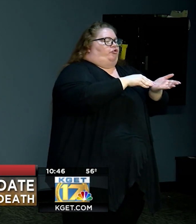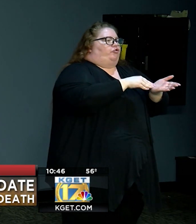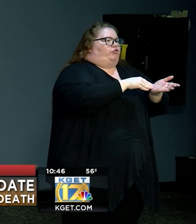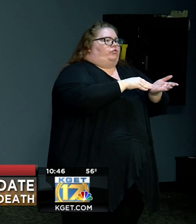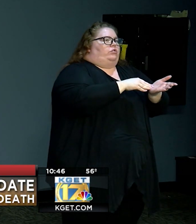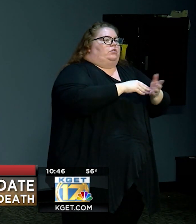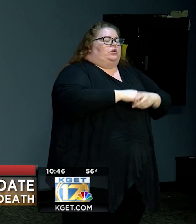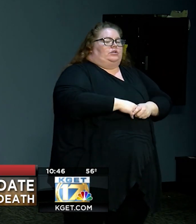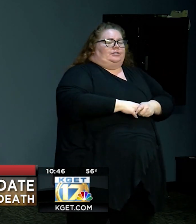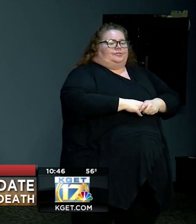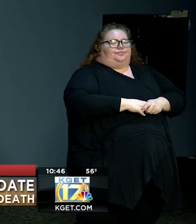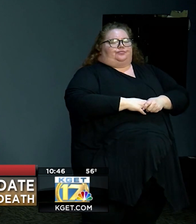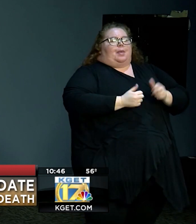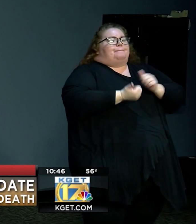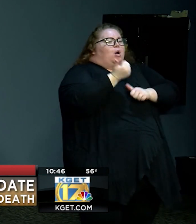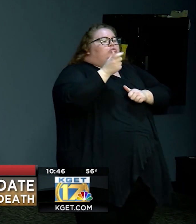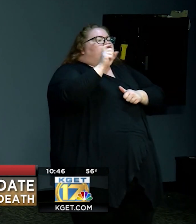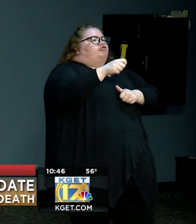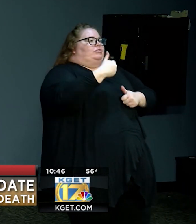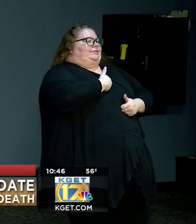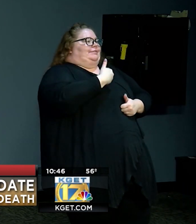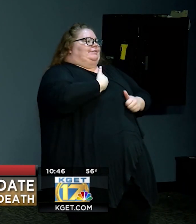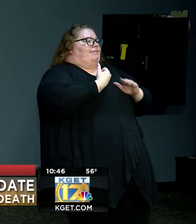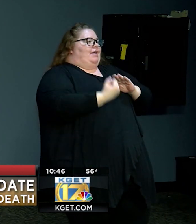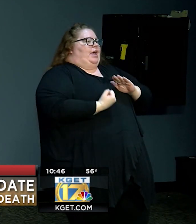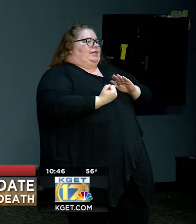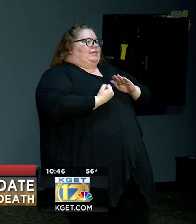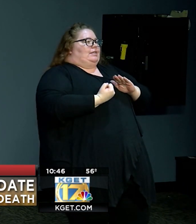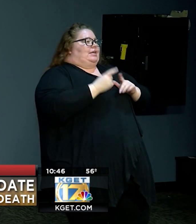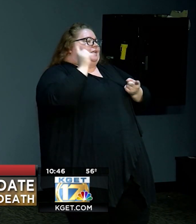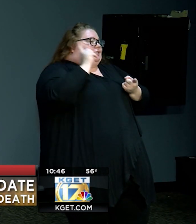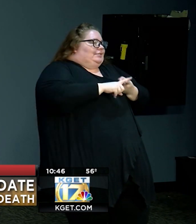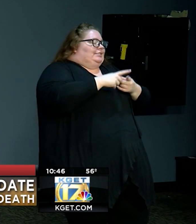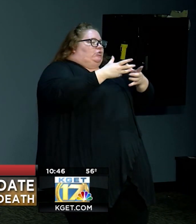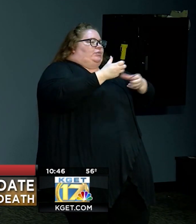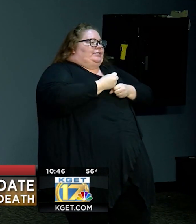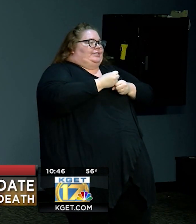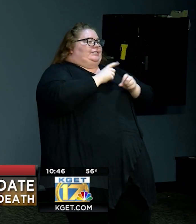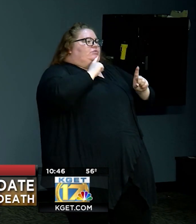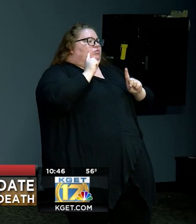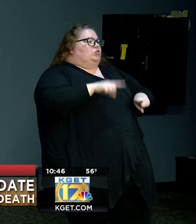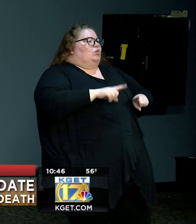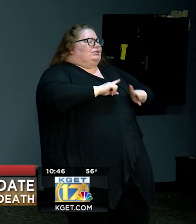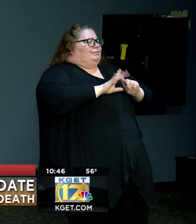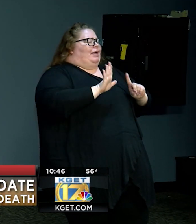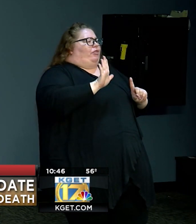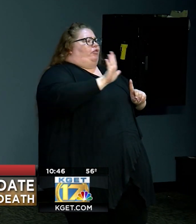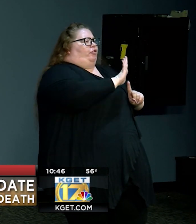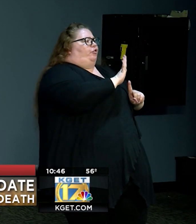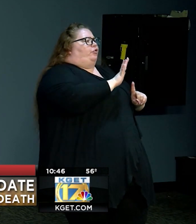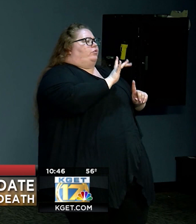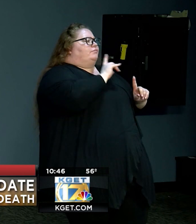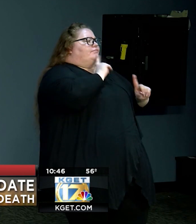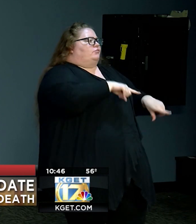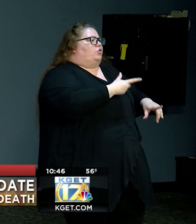In most examples, they should self-isolate until they have the results. But that's under the direction of their private